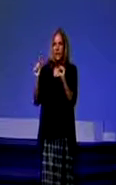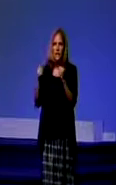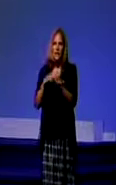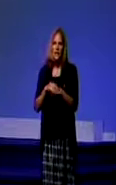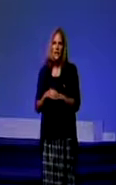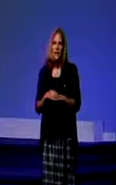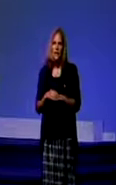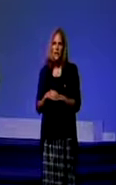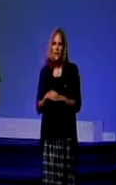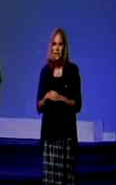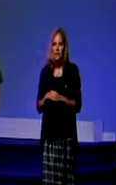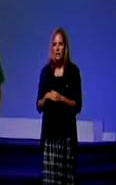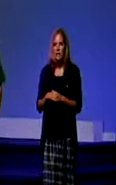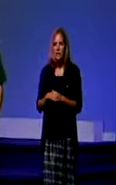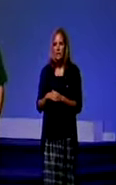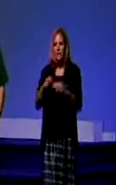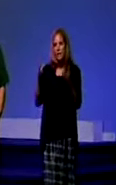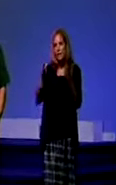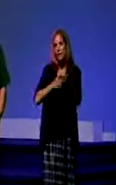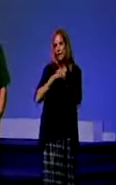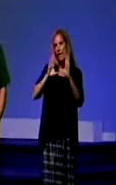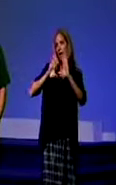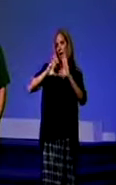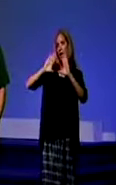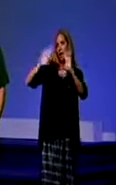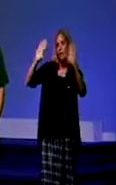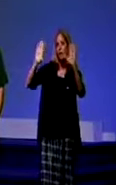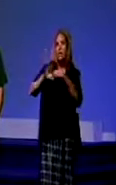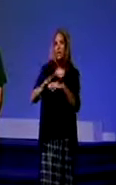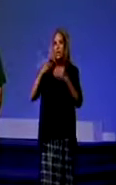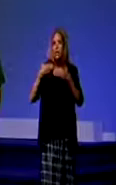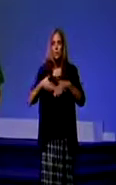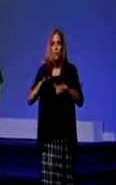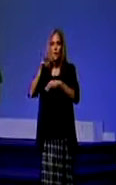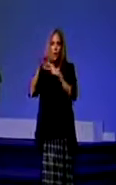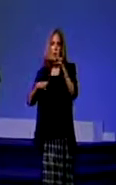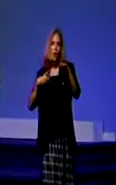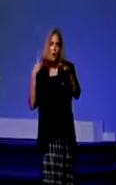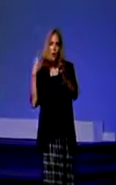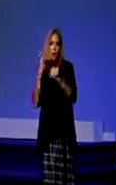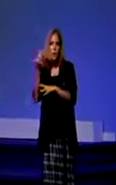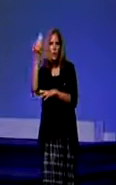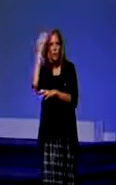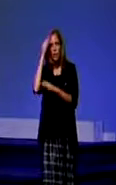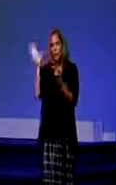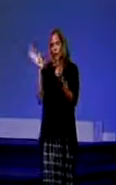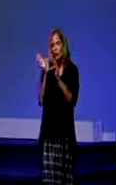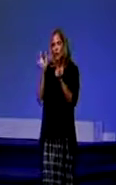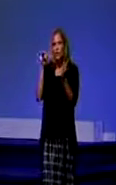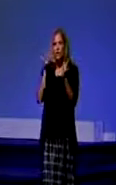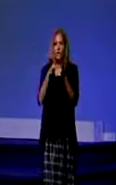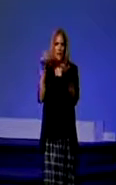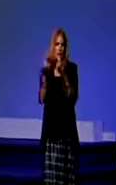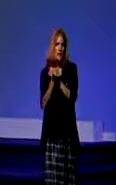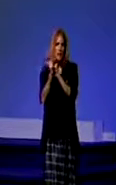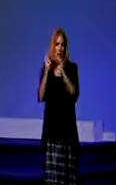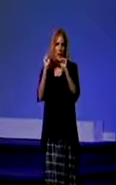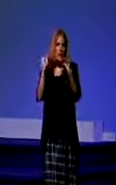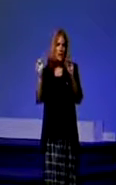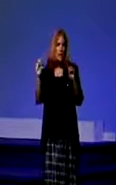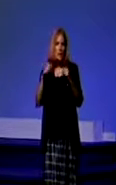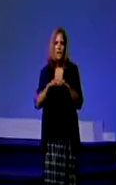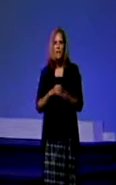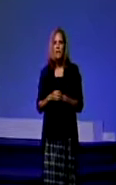Jesus saves. Sing it out to let all the world know that